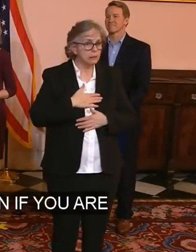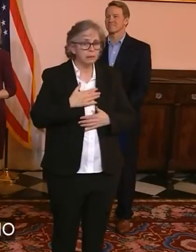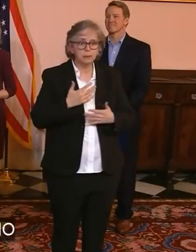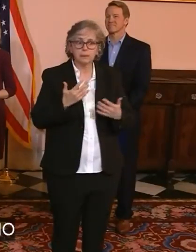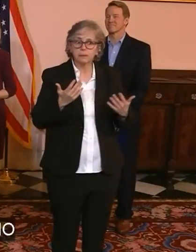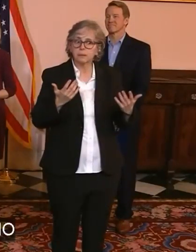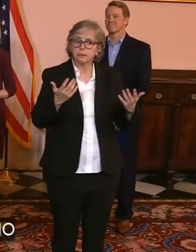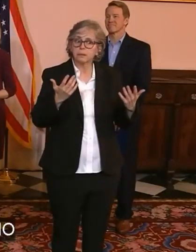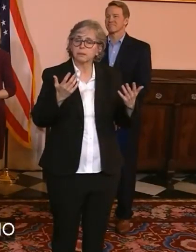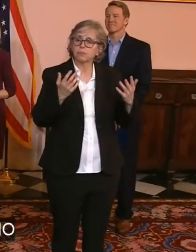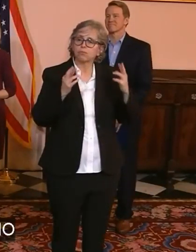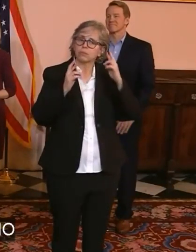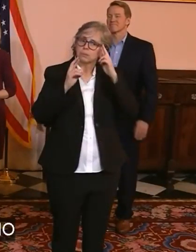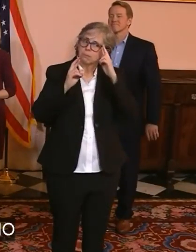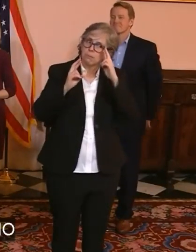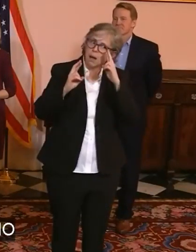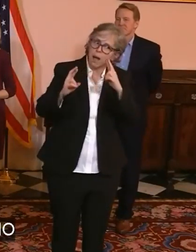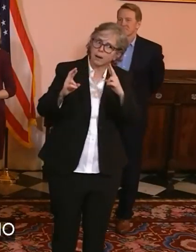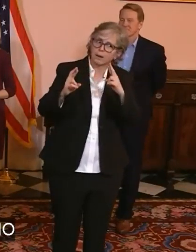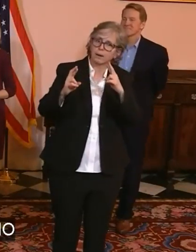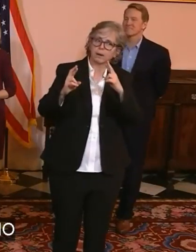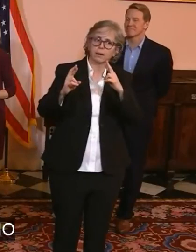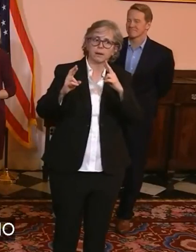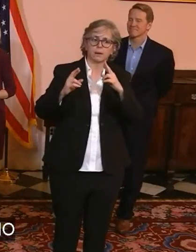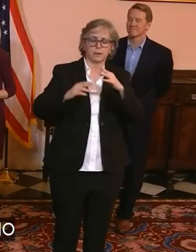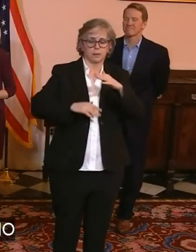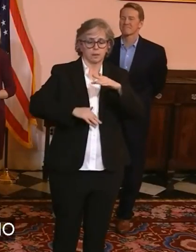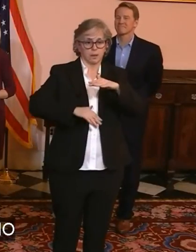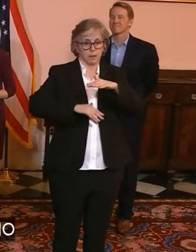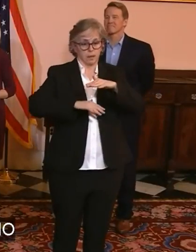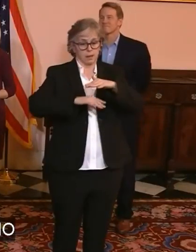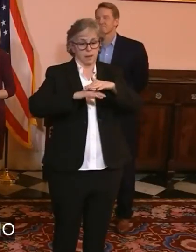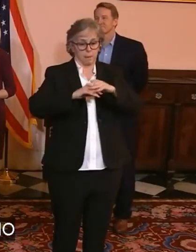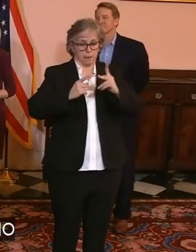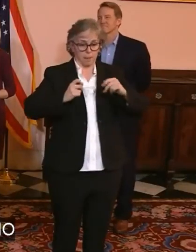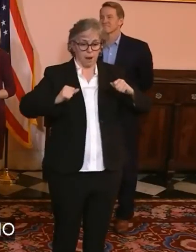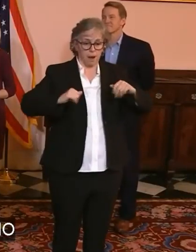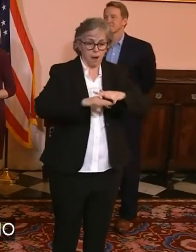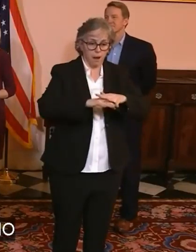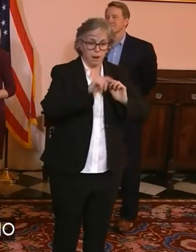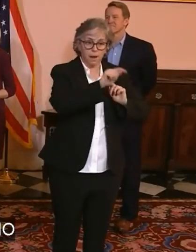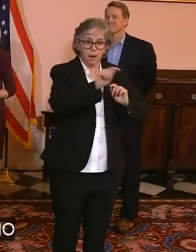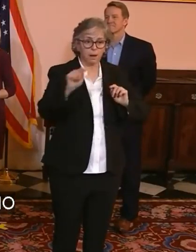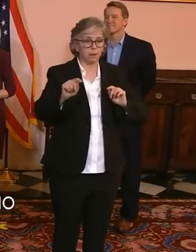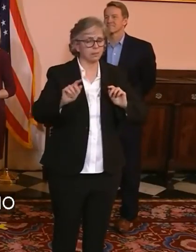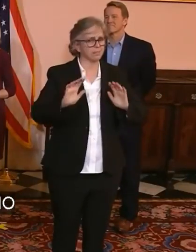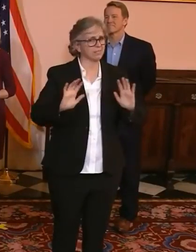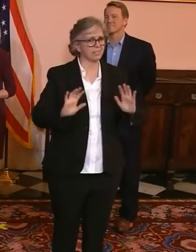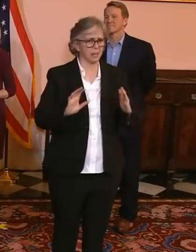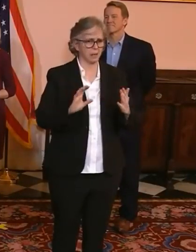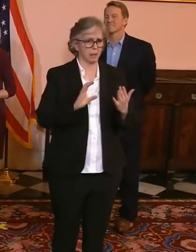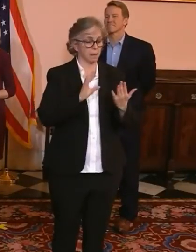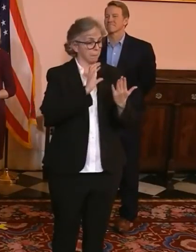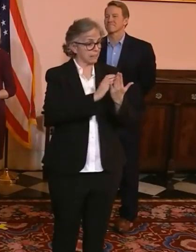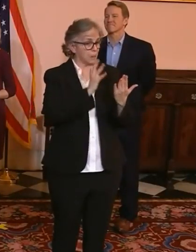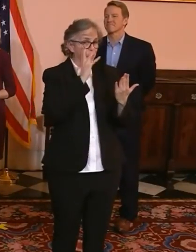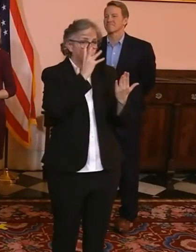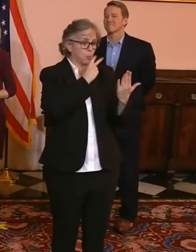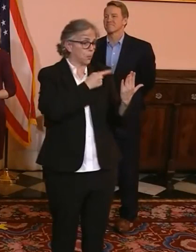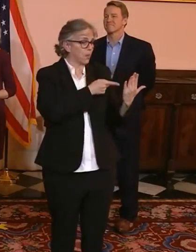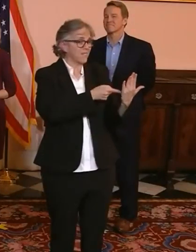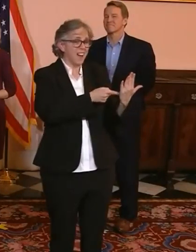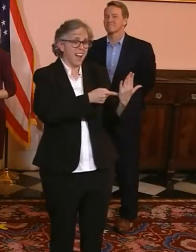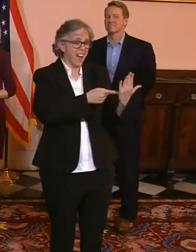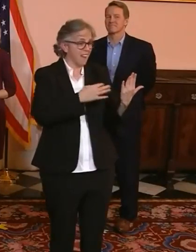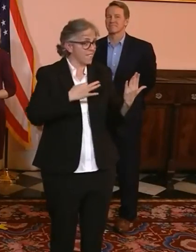rule. This was a picture in a room, and the people were doing great work. They were volunteering, but they were